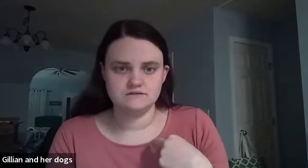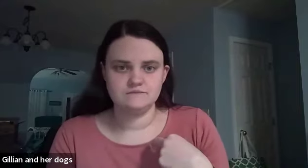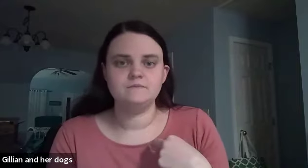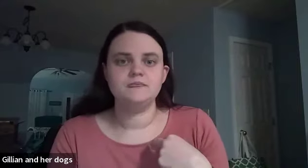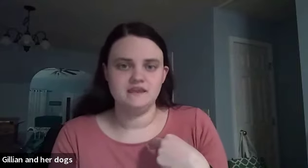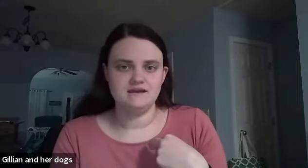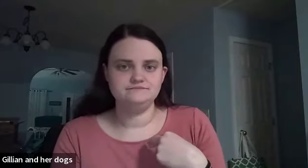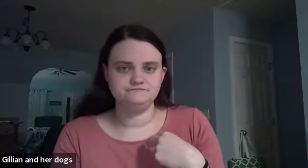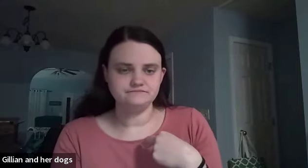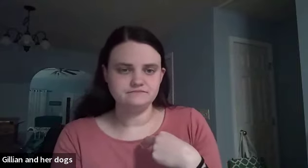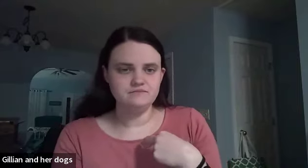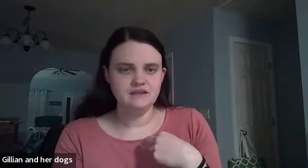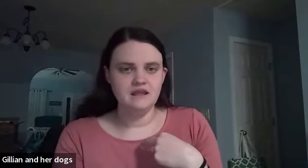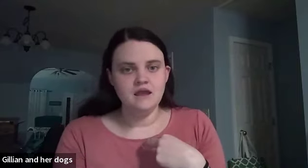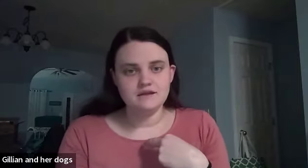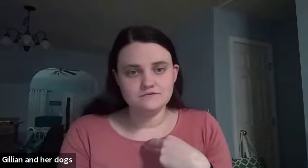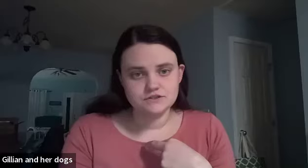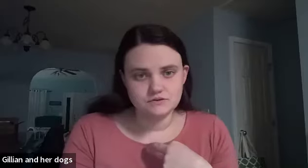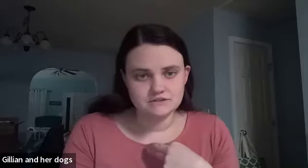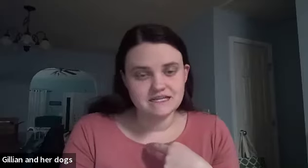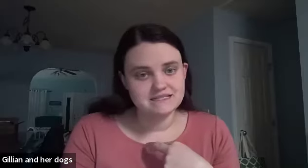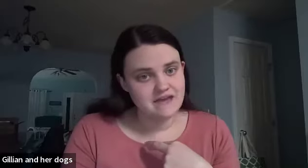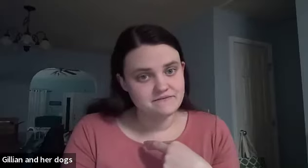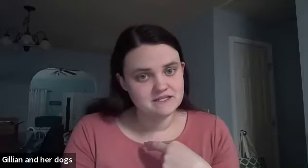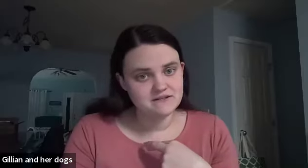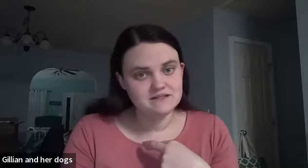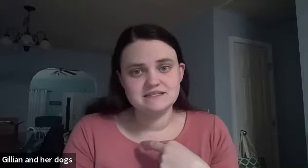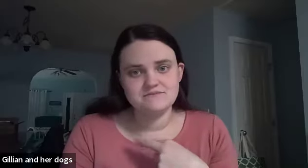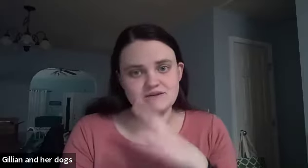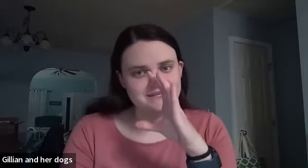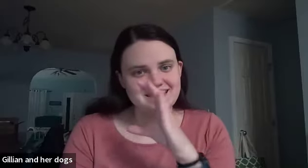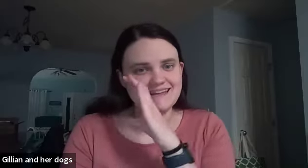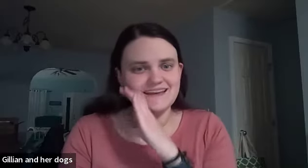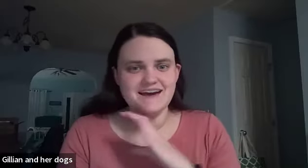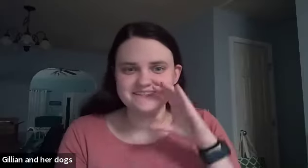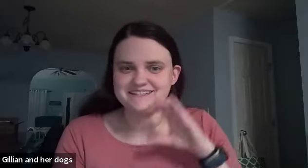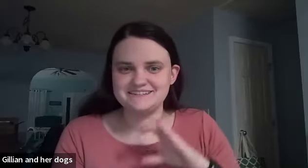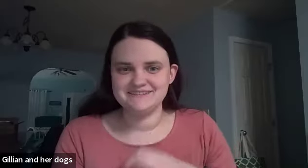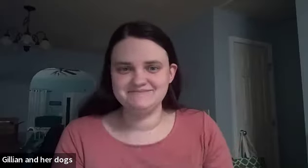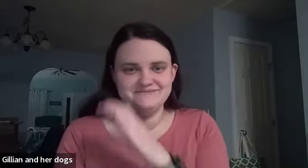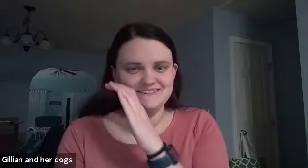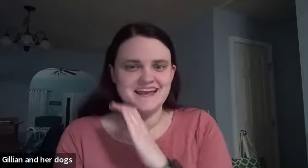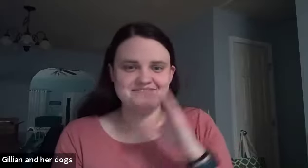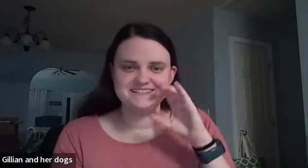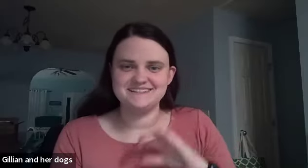restaurant. Okay? And for schools, it's cafeteria, same thing with a C, cafeteria,